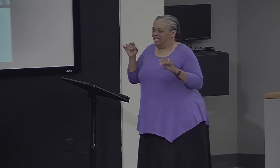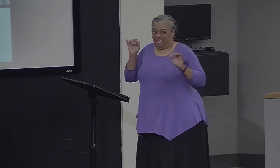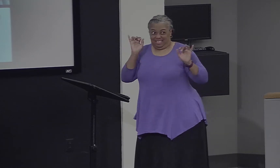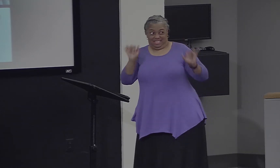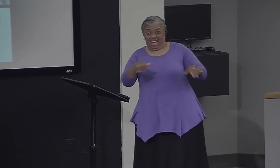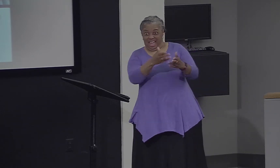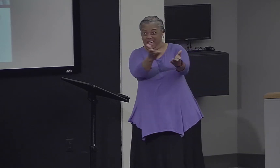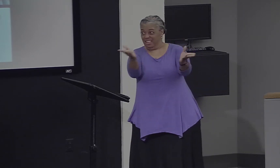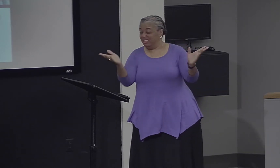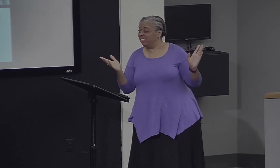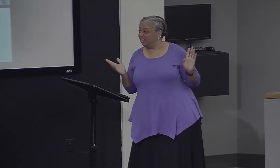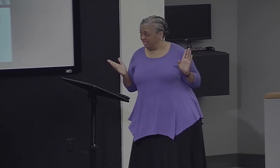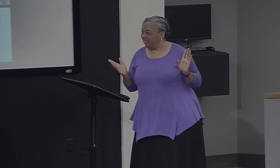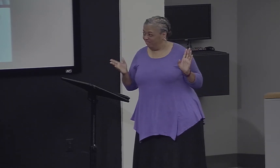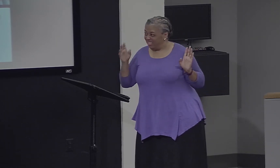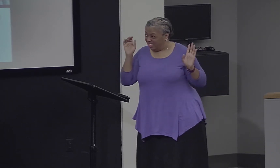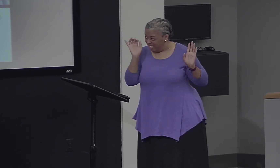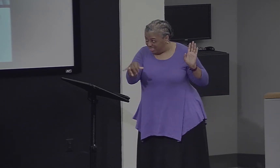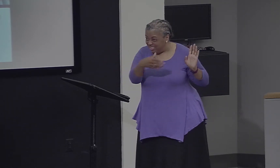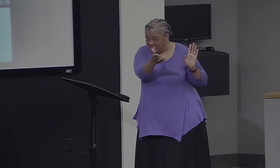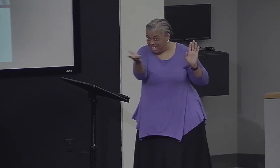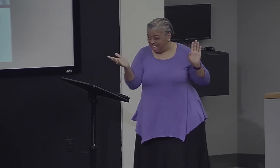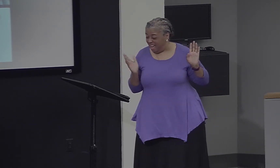that says it all. I noticed. I absolutely took note.